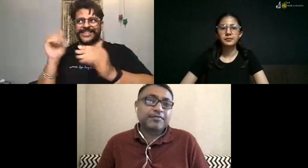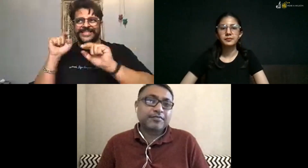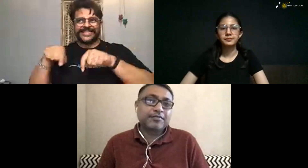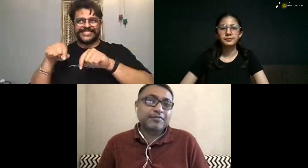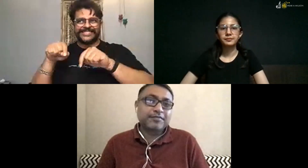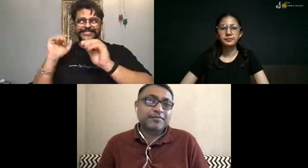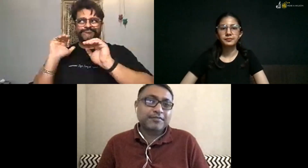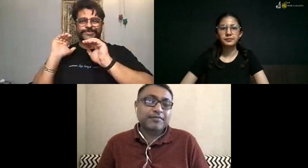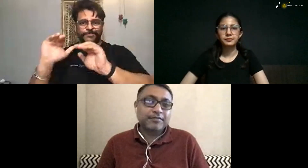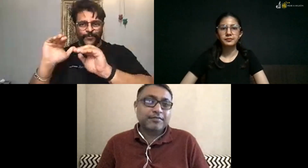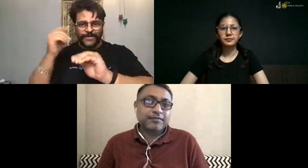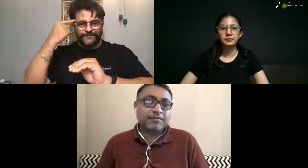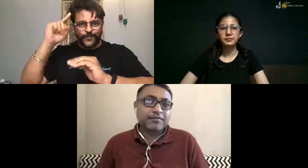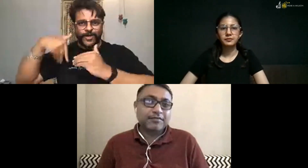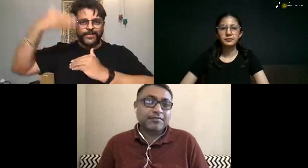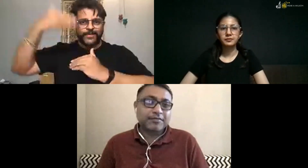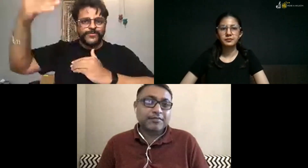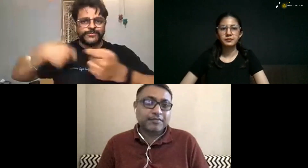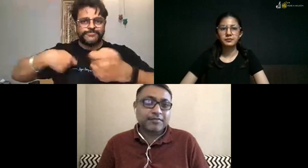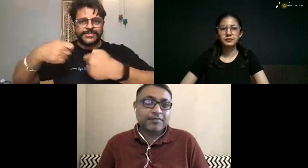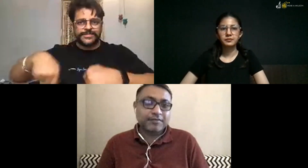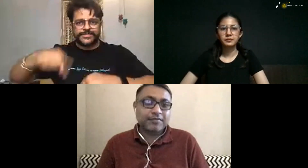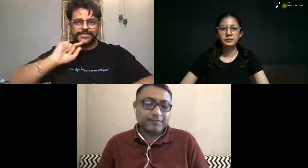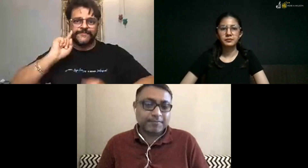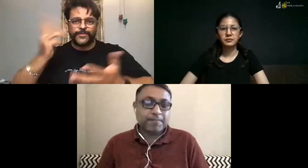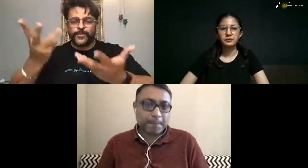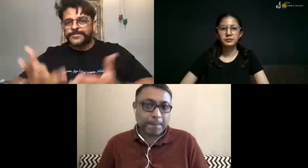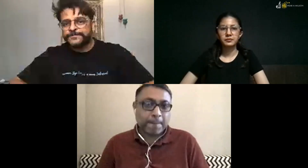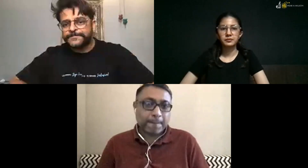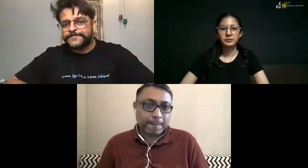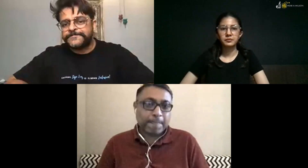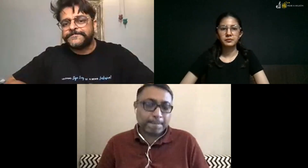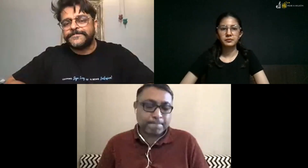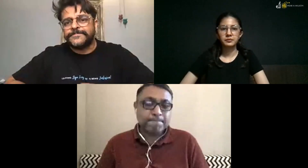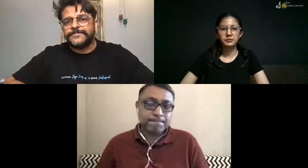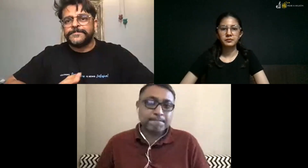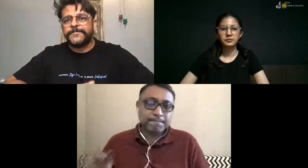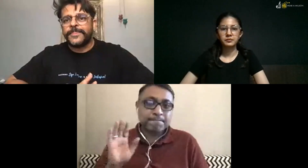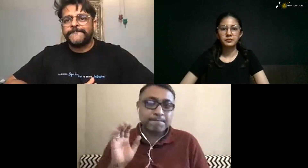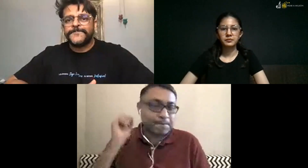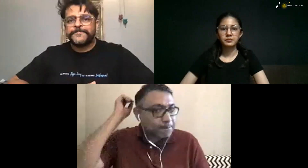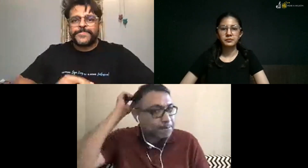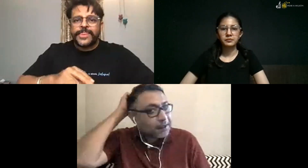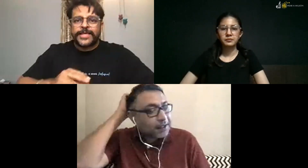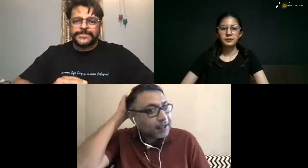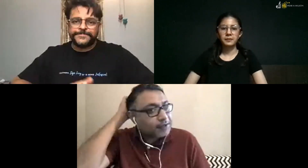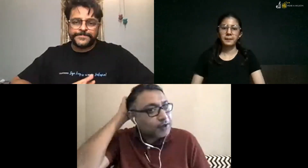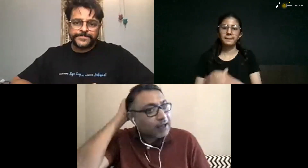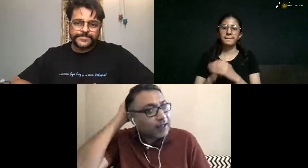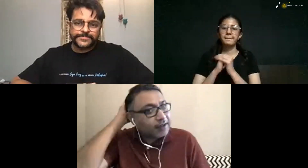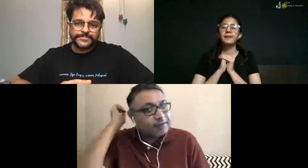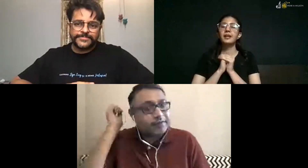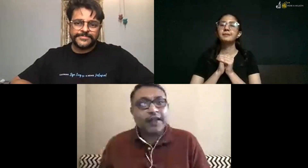what do you see is the need? What kind of a support is there to, for the deaf people in the future? Yeah,